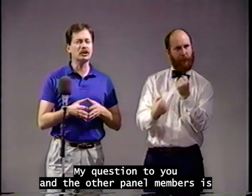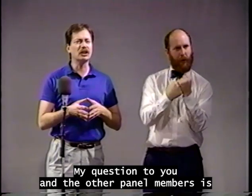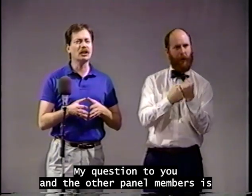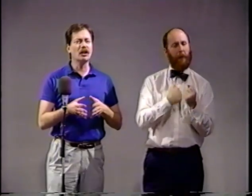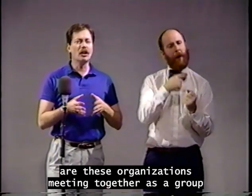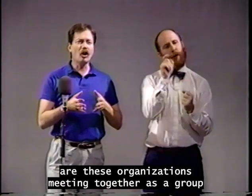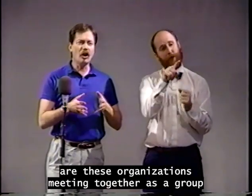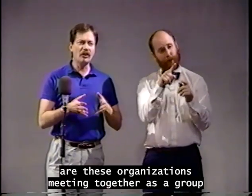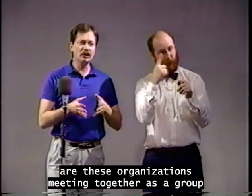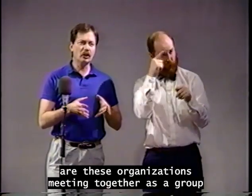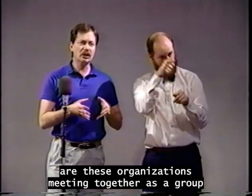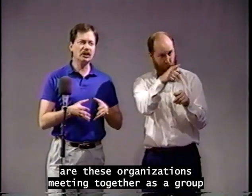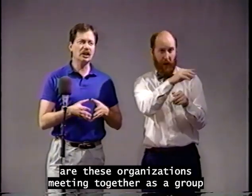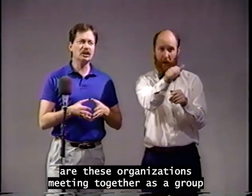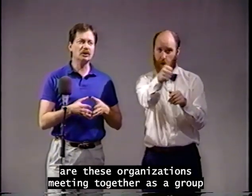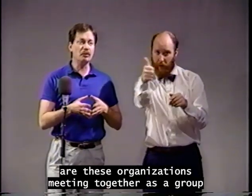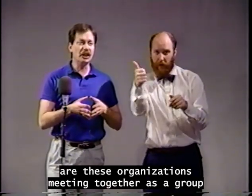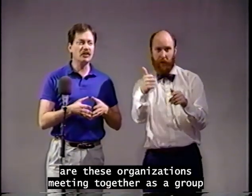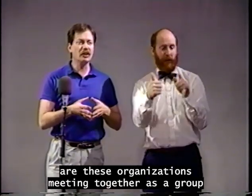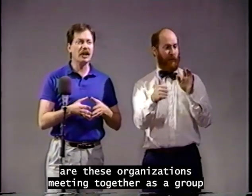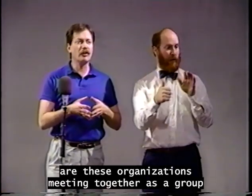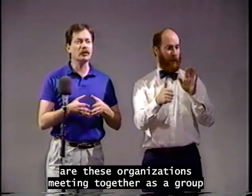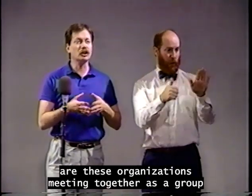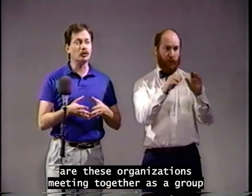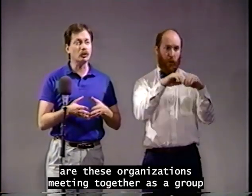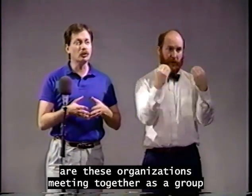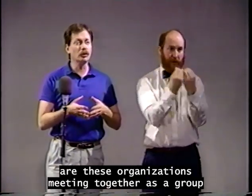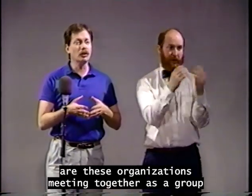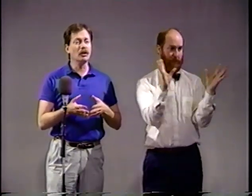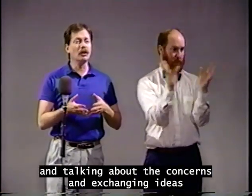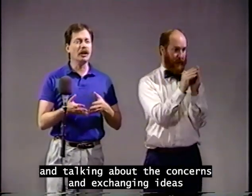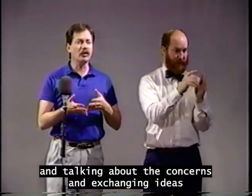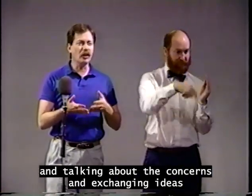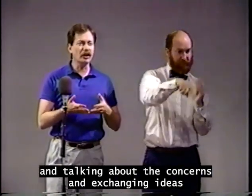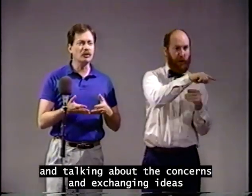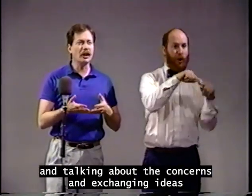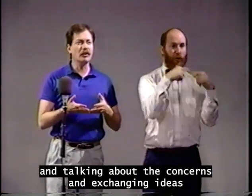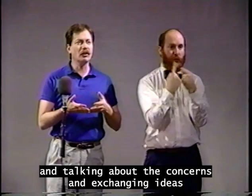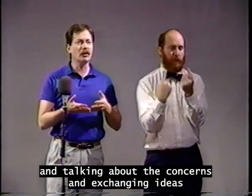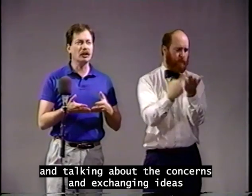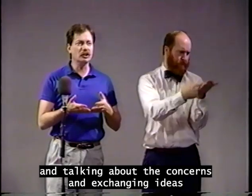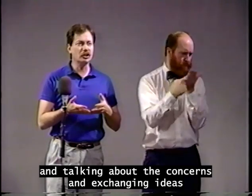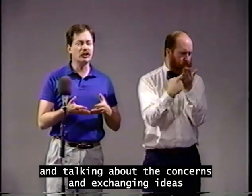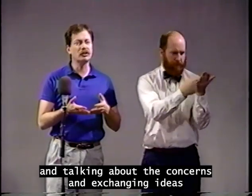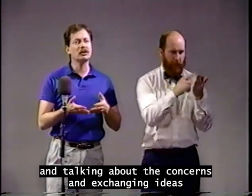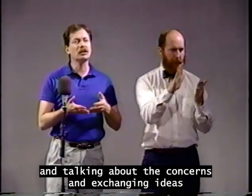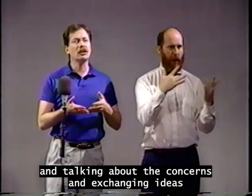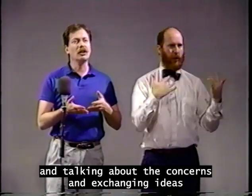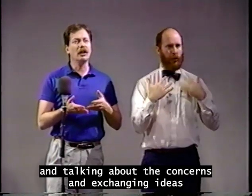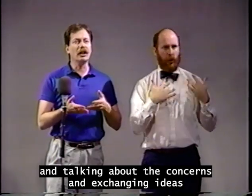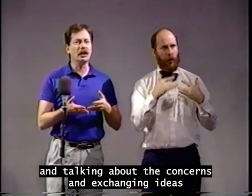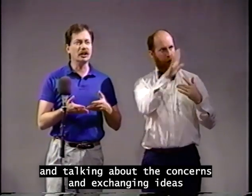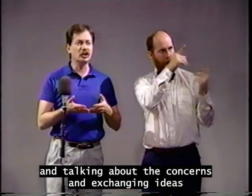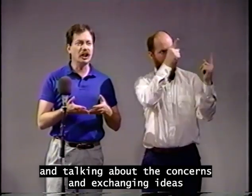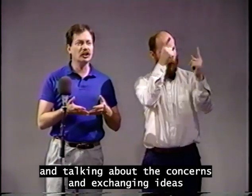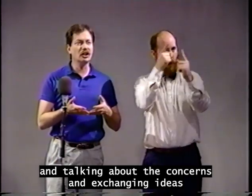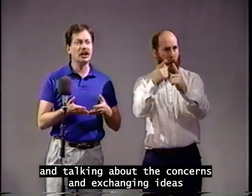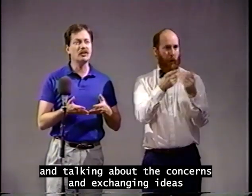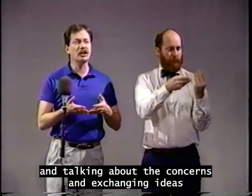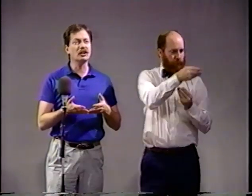is, are these organizations meeting together as a group and talking about the concerns and exchanging ideas